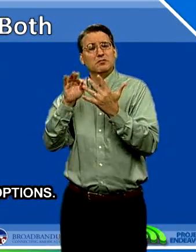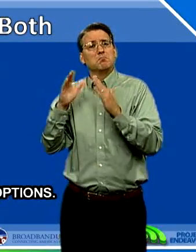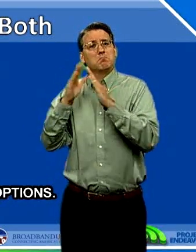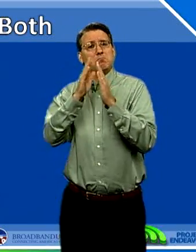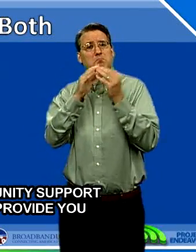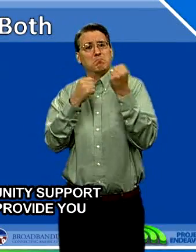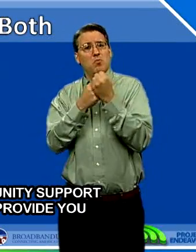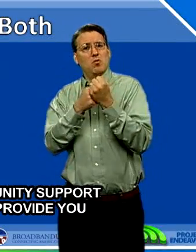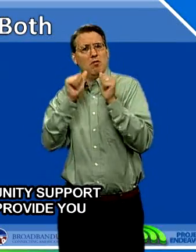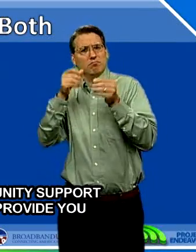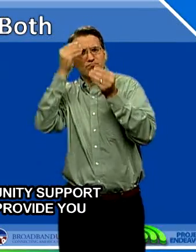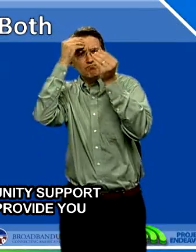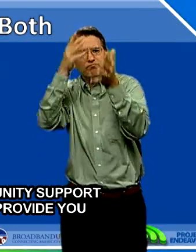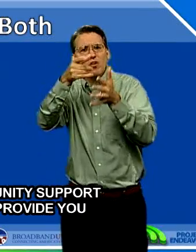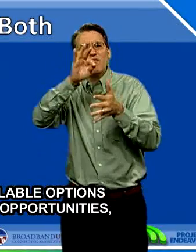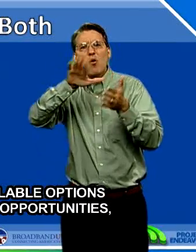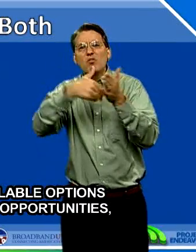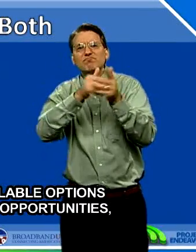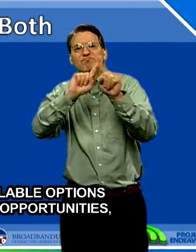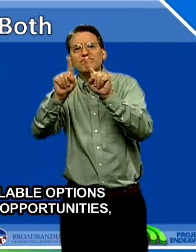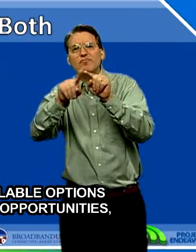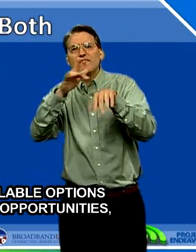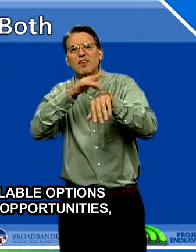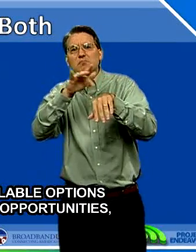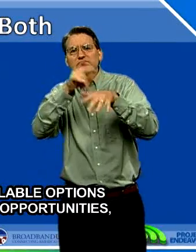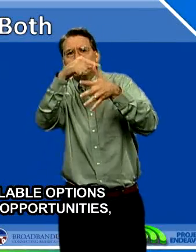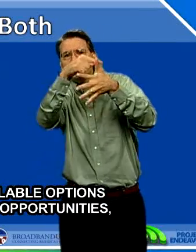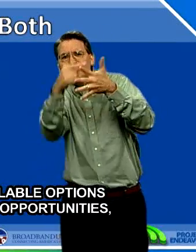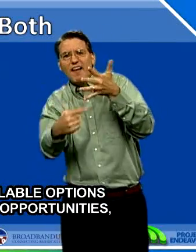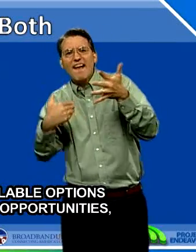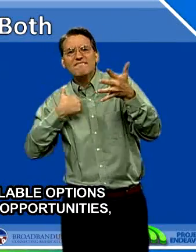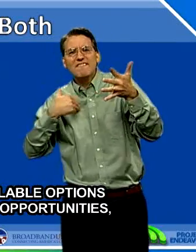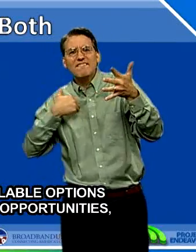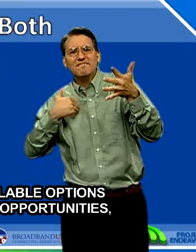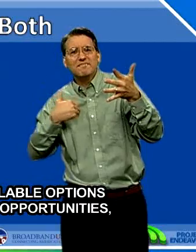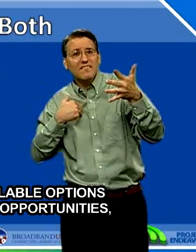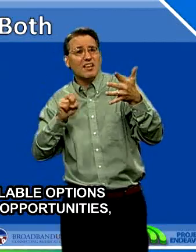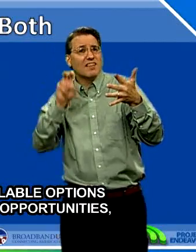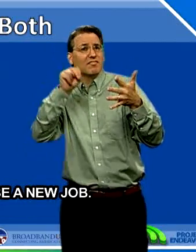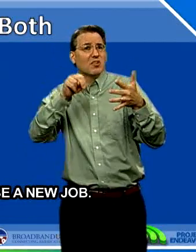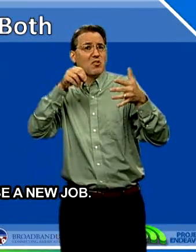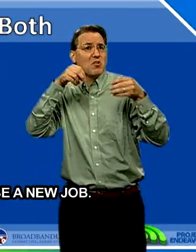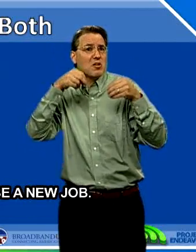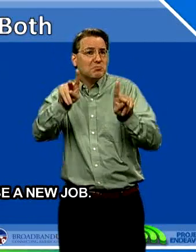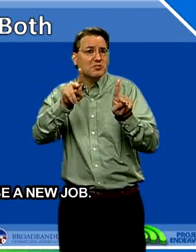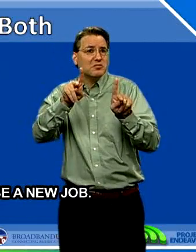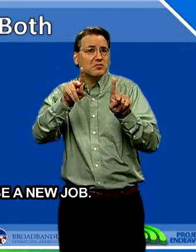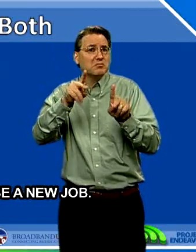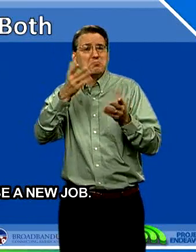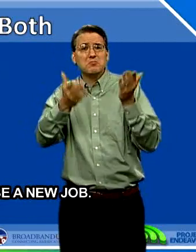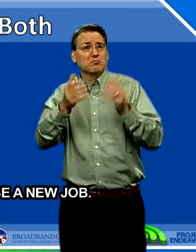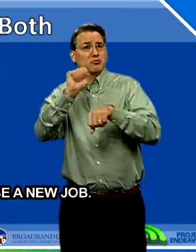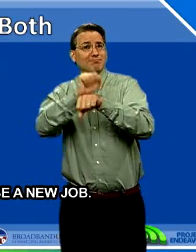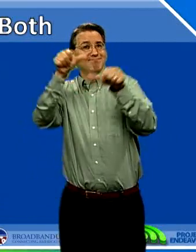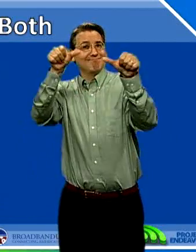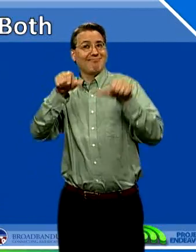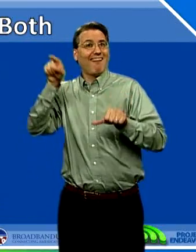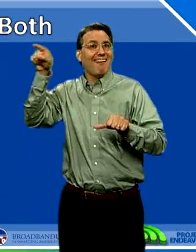Options. Community support can provide you an available options or even opportunities, maybe a new job.